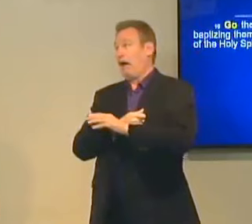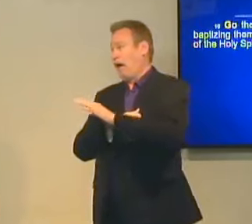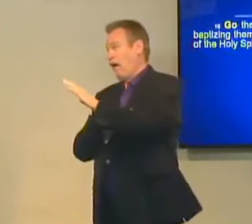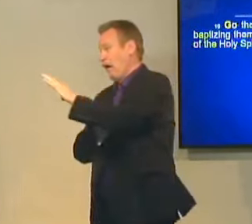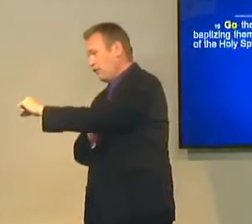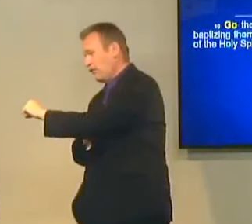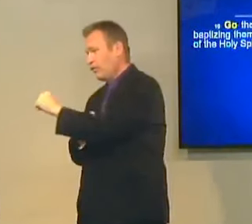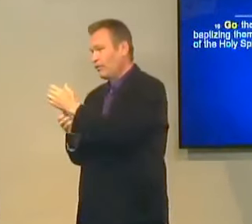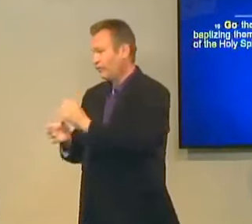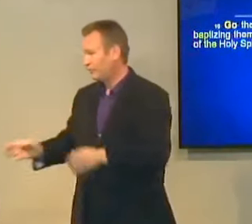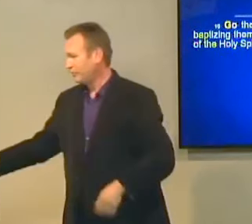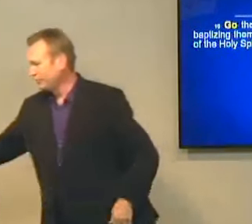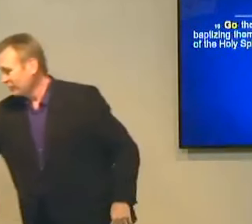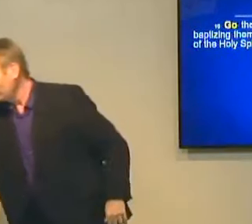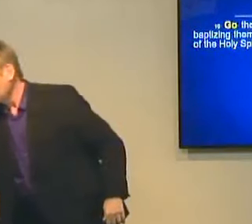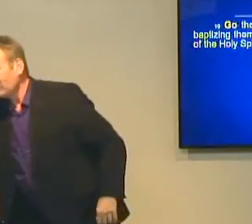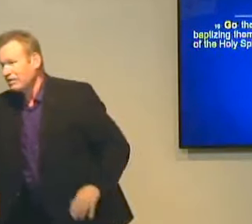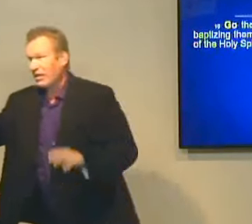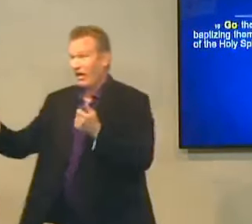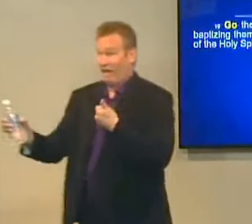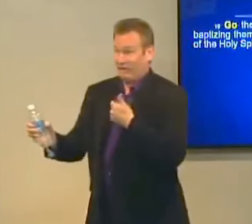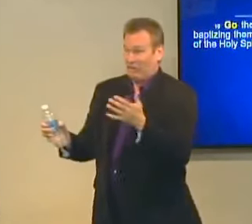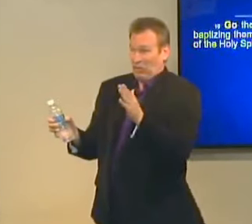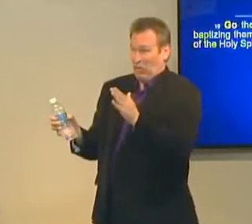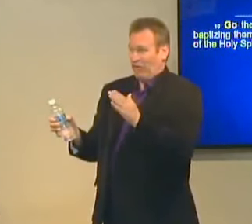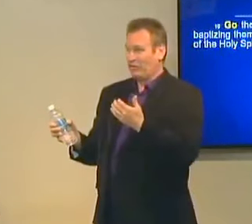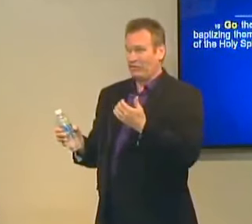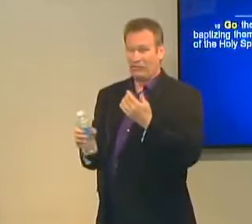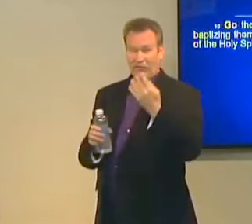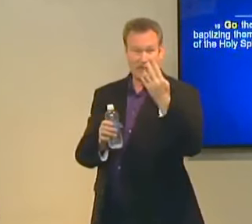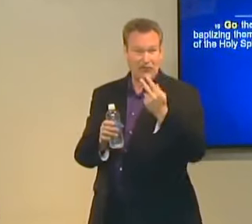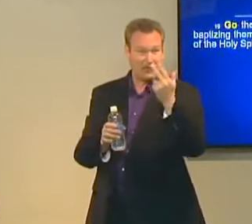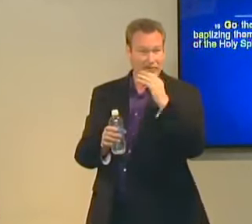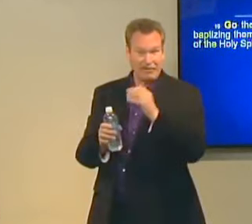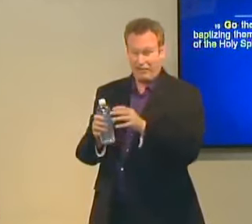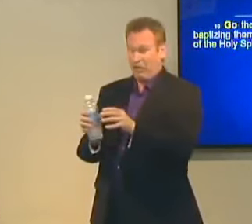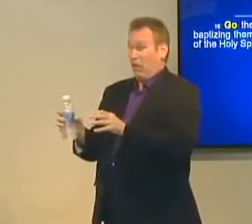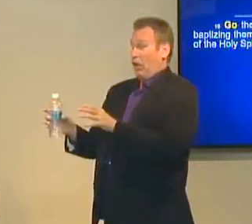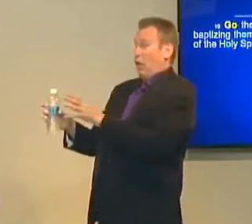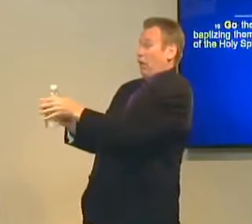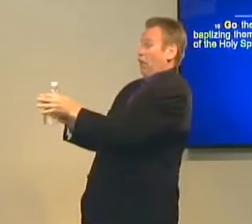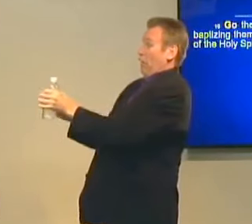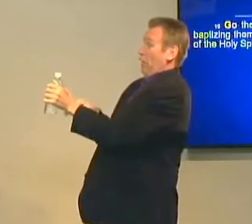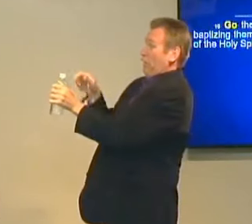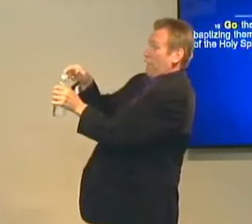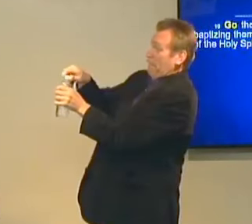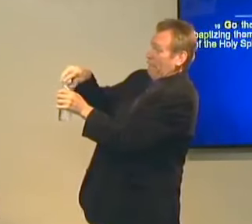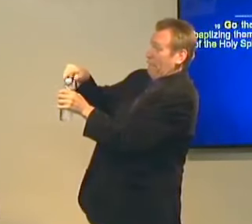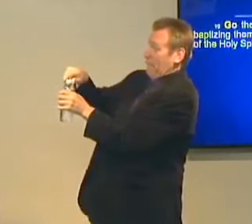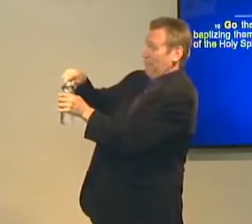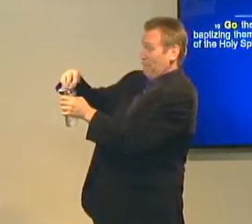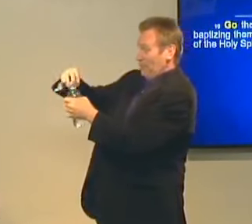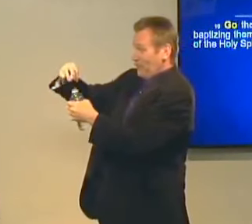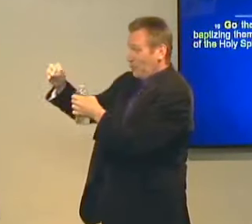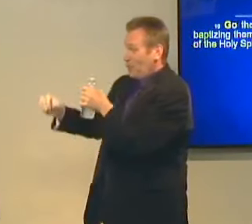can't feed itself it can't stick a bottle in its mouth like a small baby you know three or four months old it can't unscrew